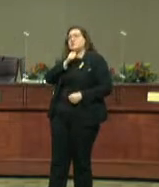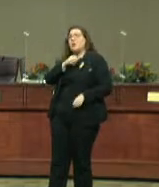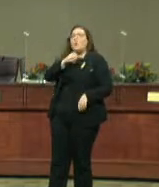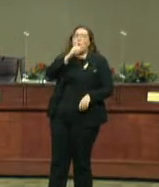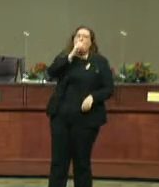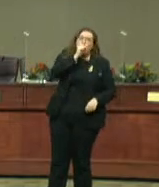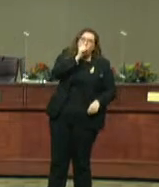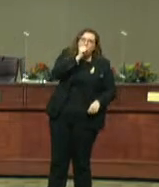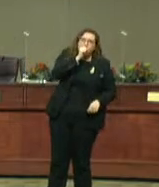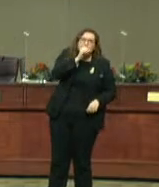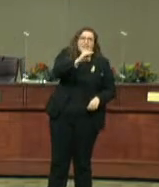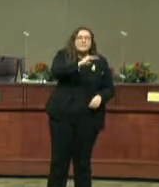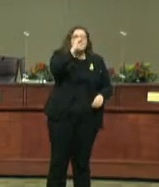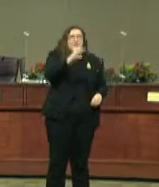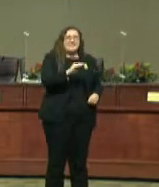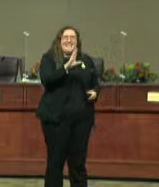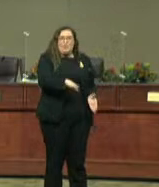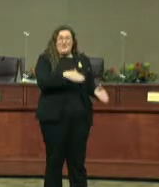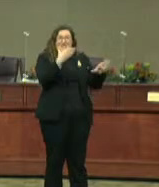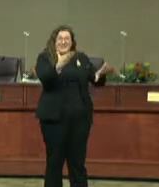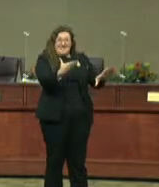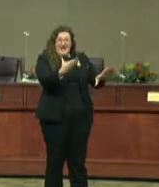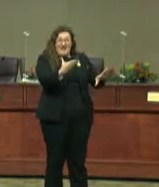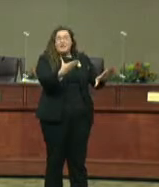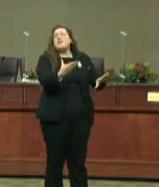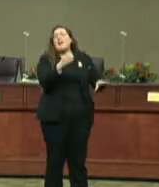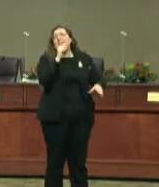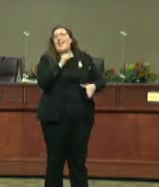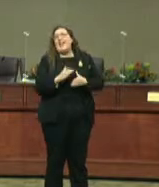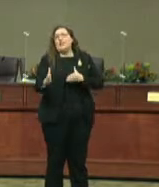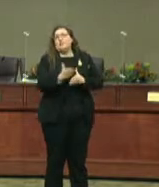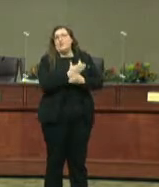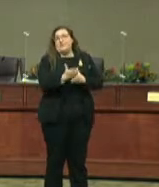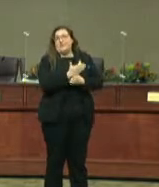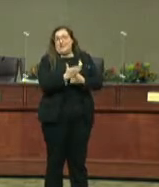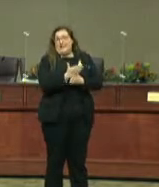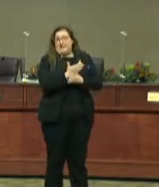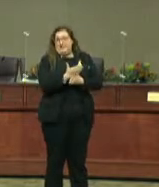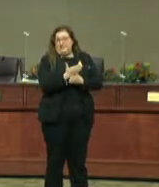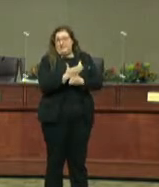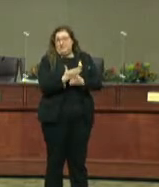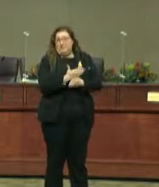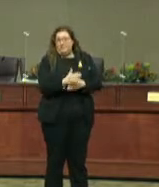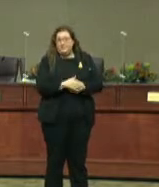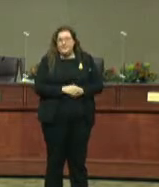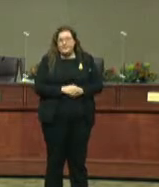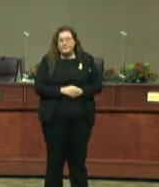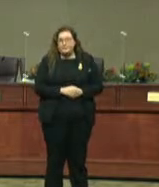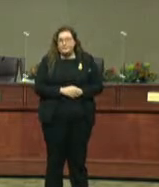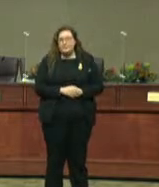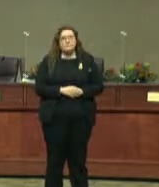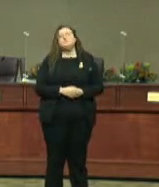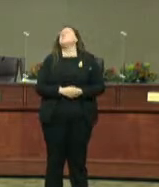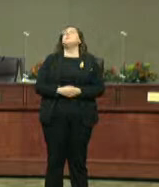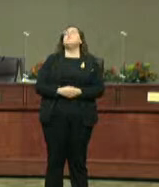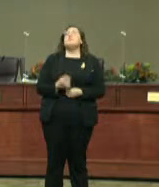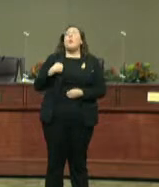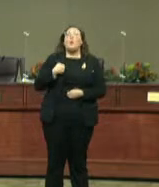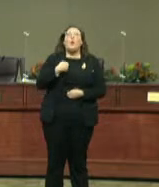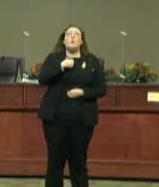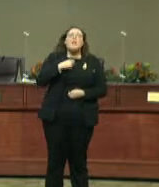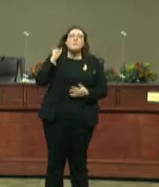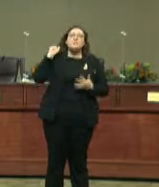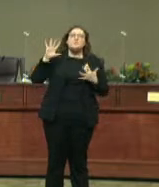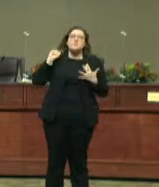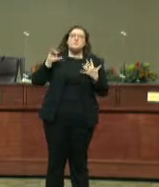percentage of deaths of those age range represent in the total number of deaths. You know, we have talked about this in the